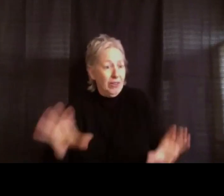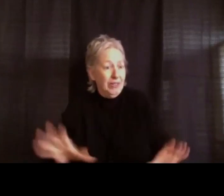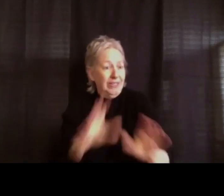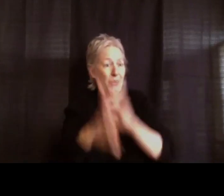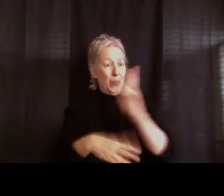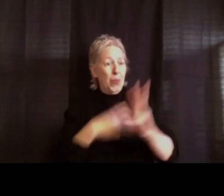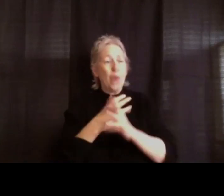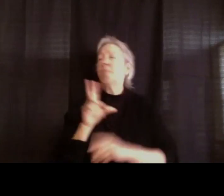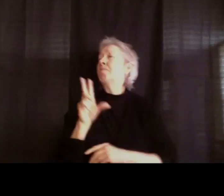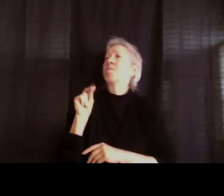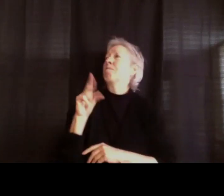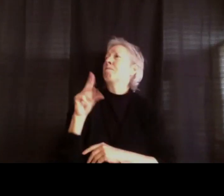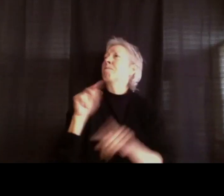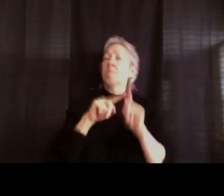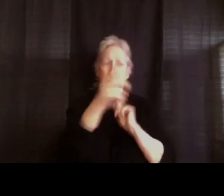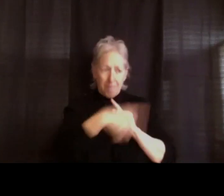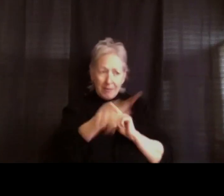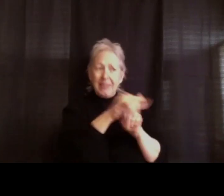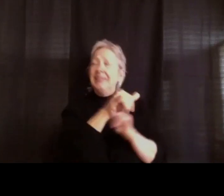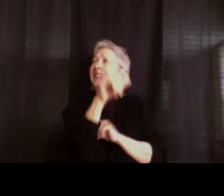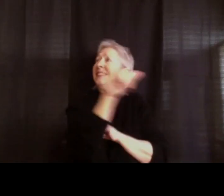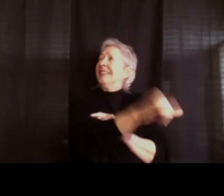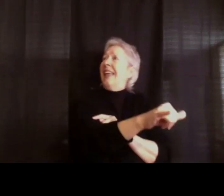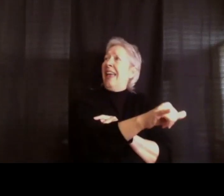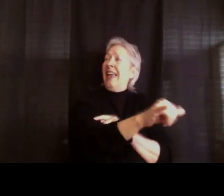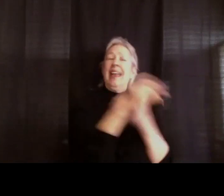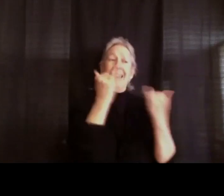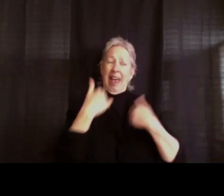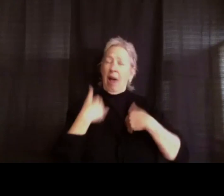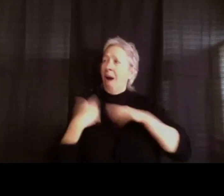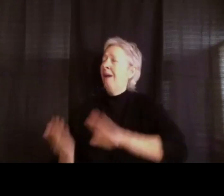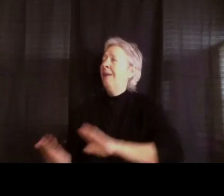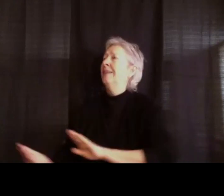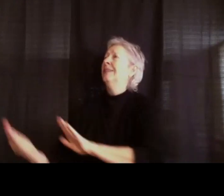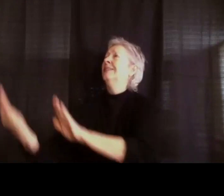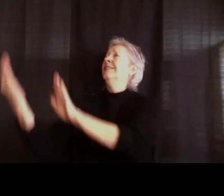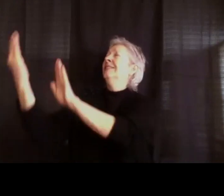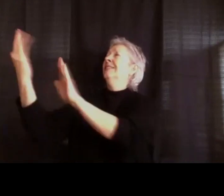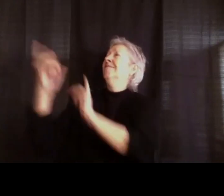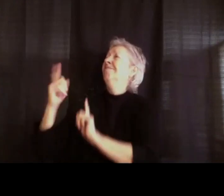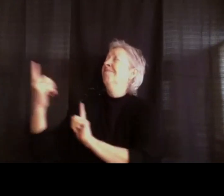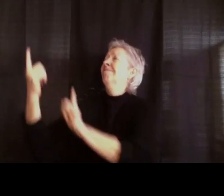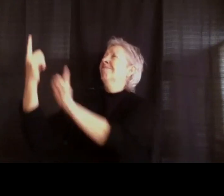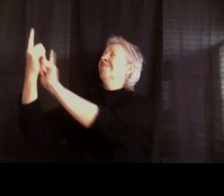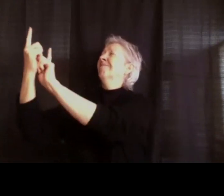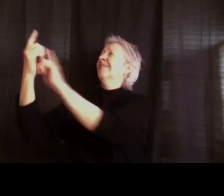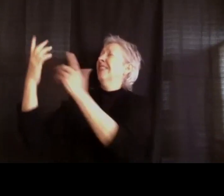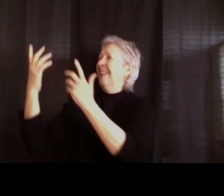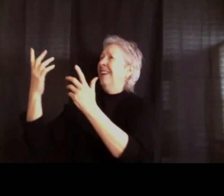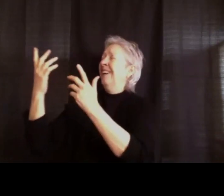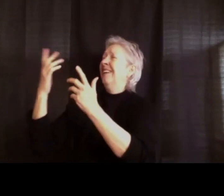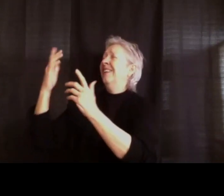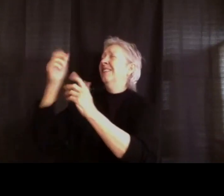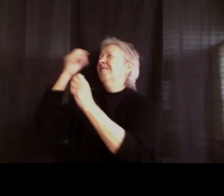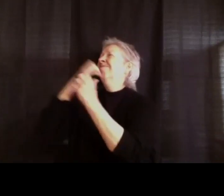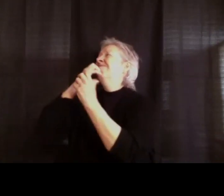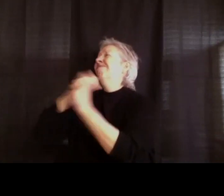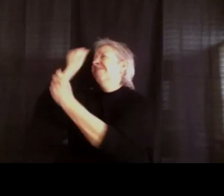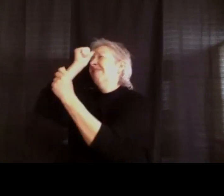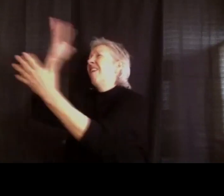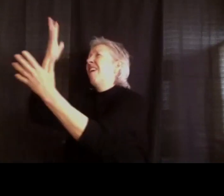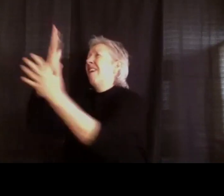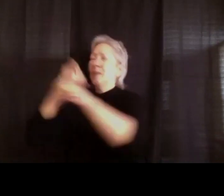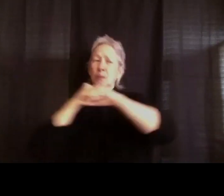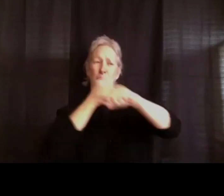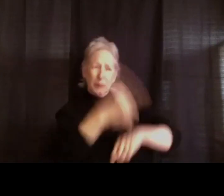the world, and I am coming to you. Holy Father, protect them in your name that you have